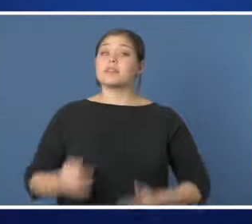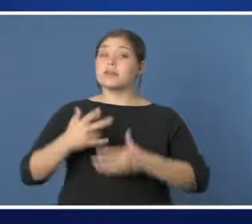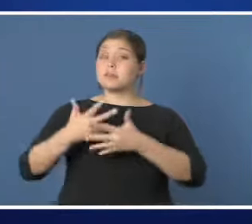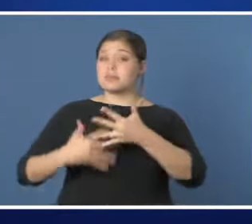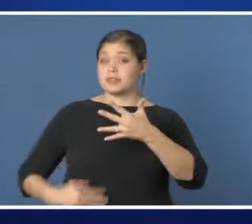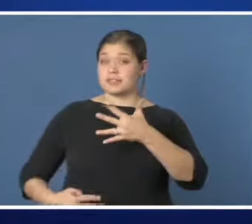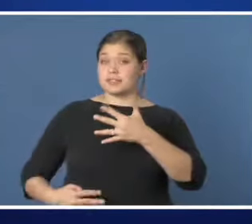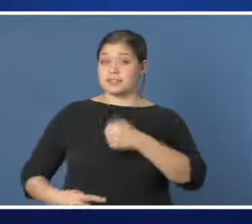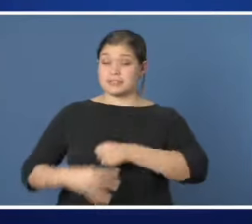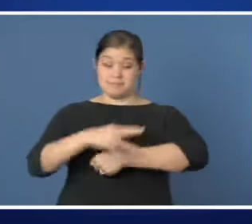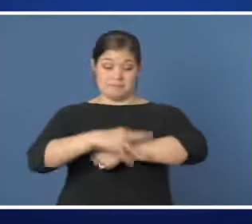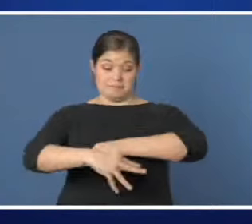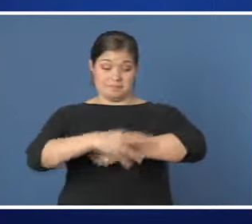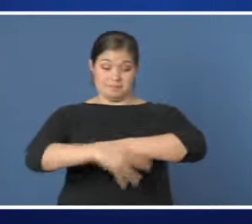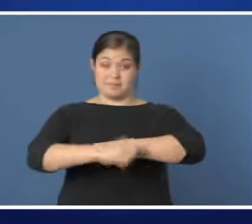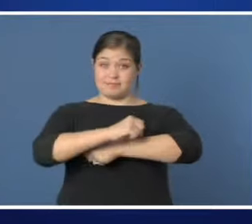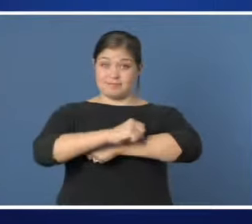Bleeding.